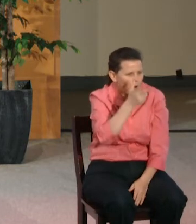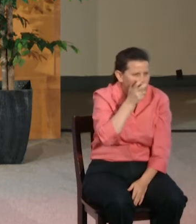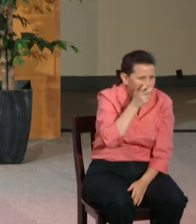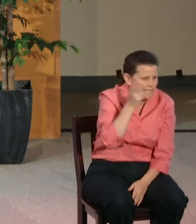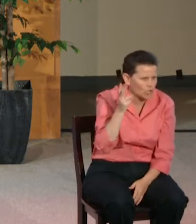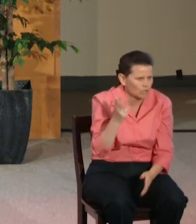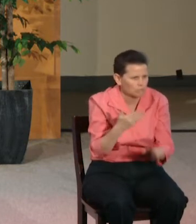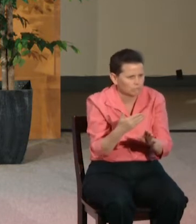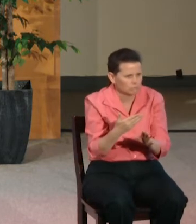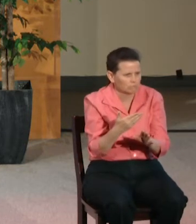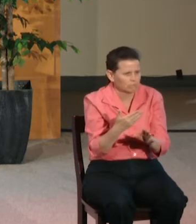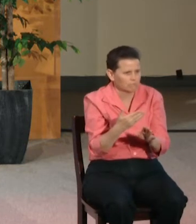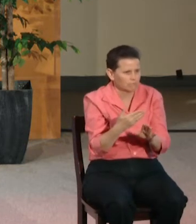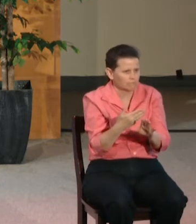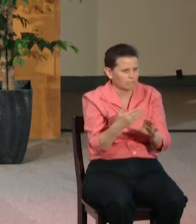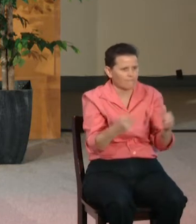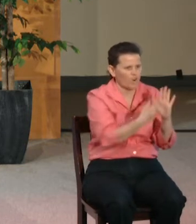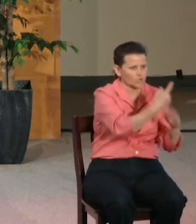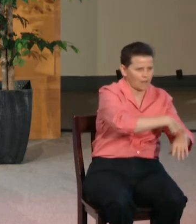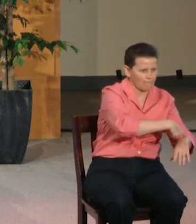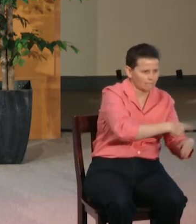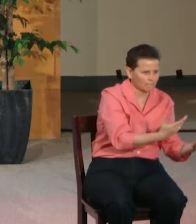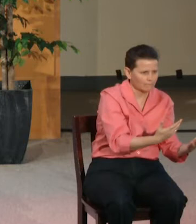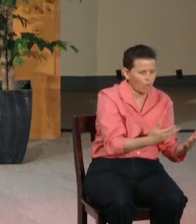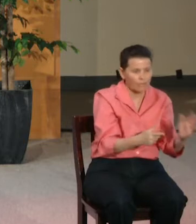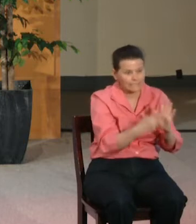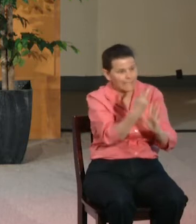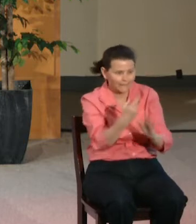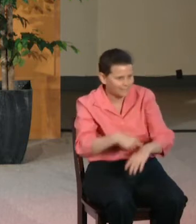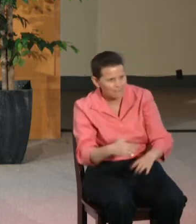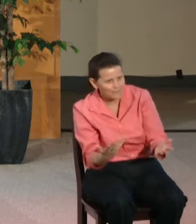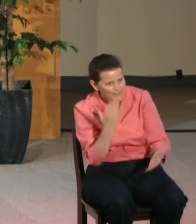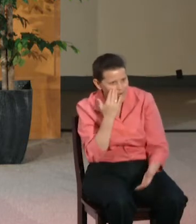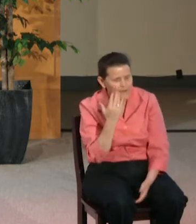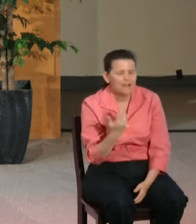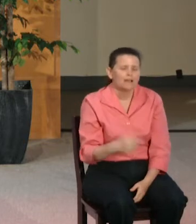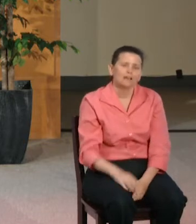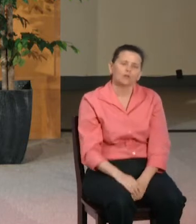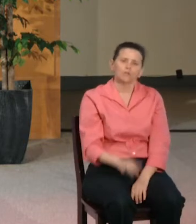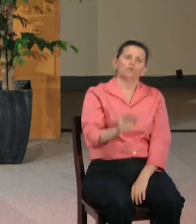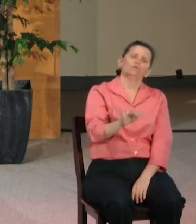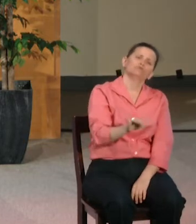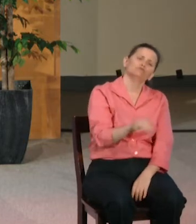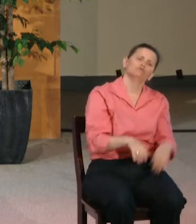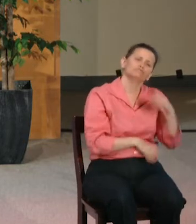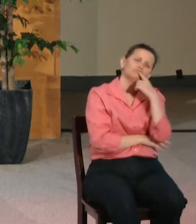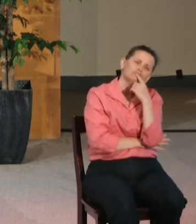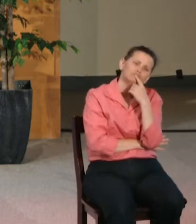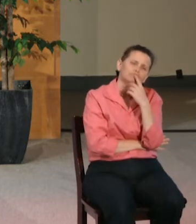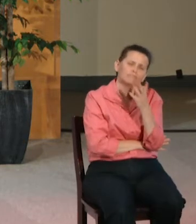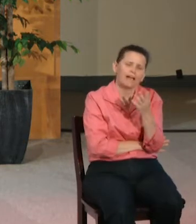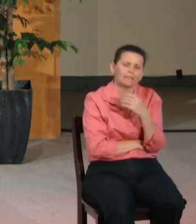And it was just stunning. It was like thoughts would come into my mind about, well, what about this, you know? And then